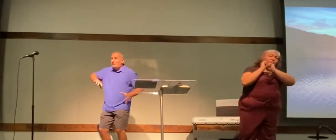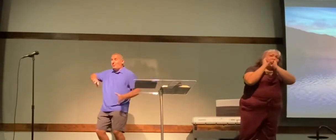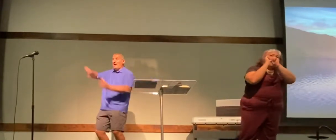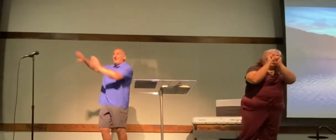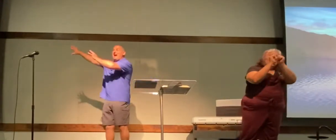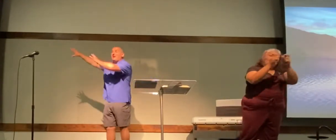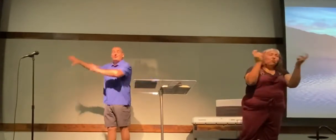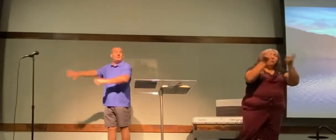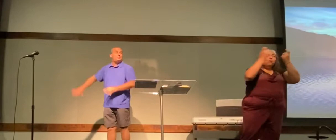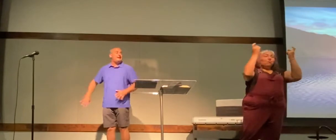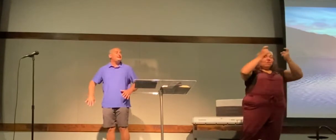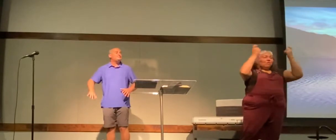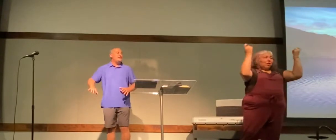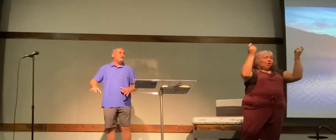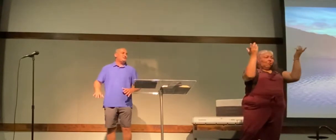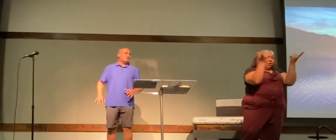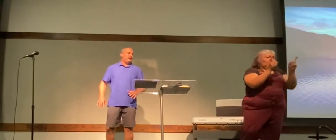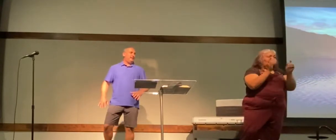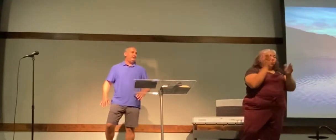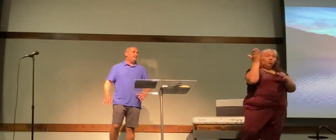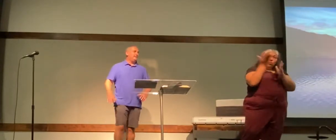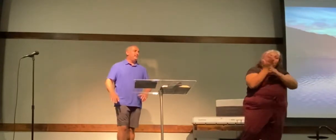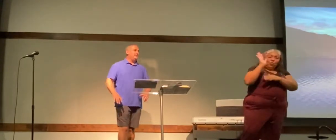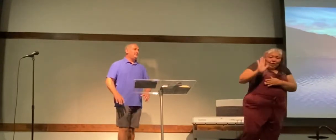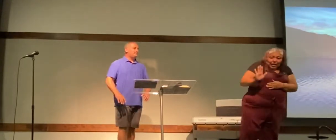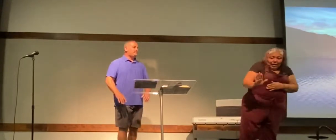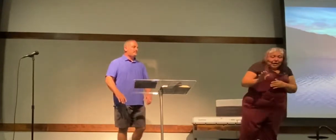revival break out through his ministry.